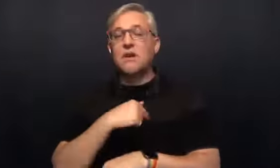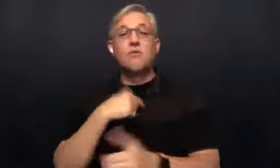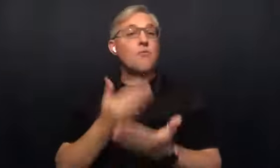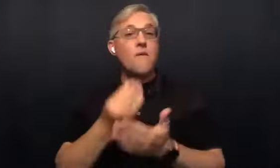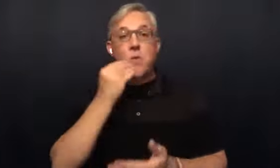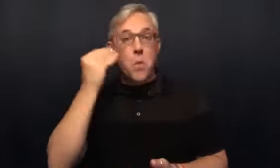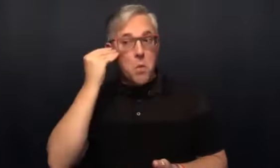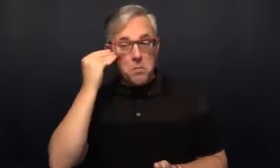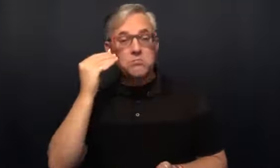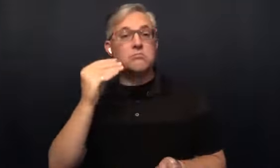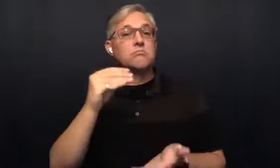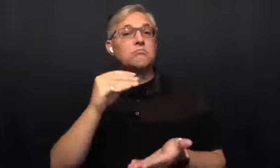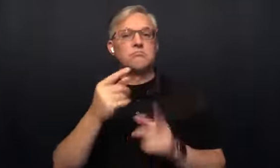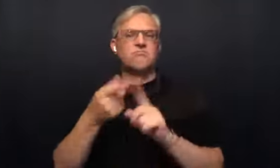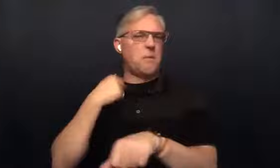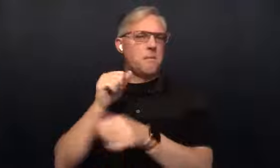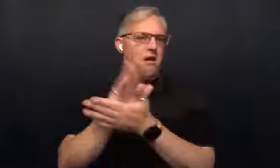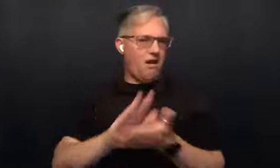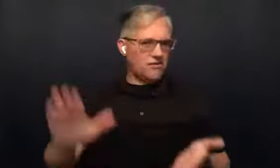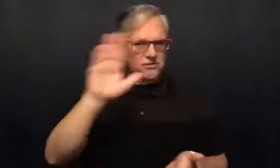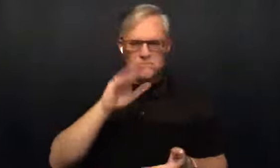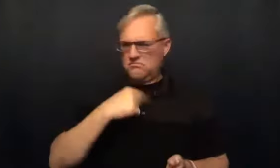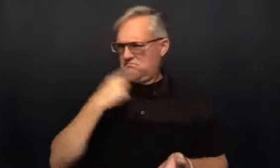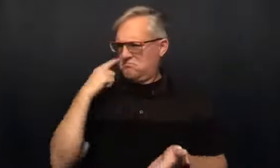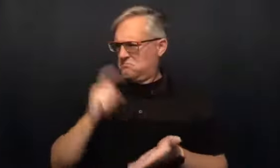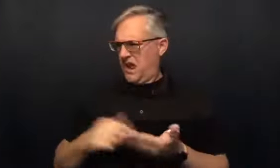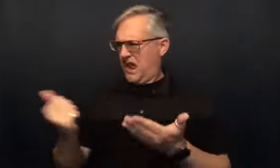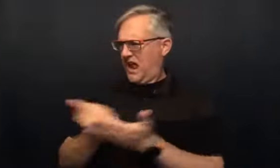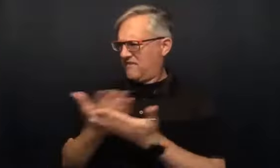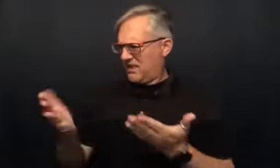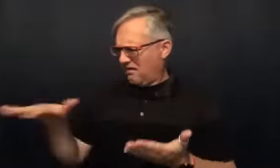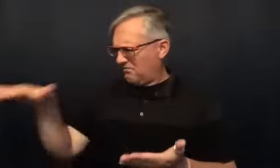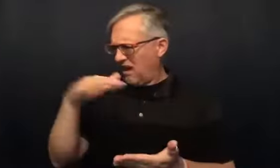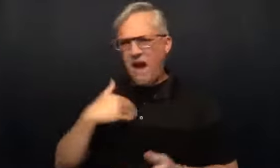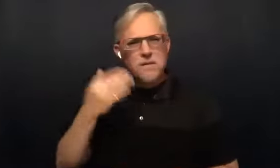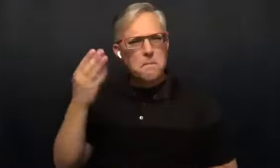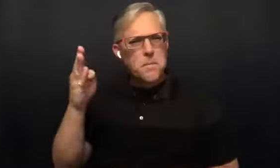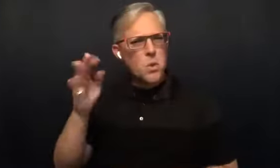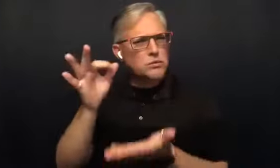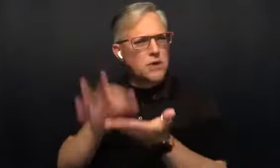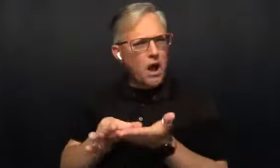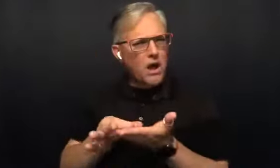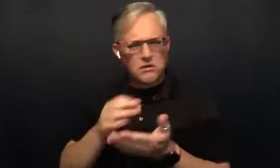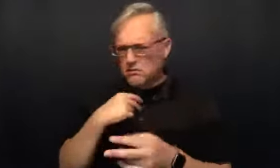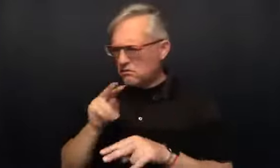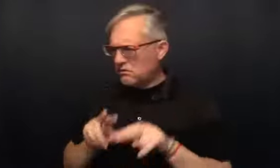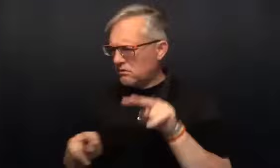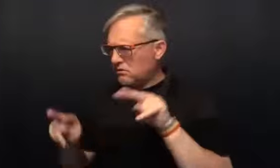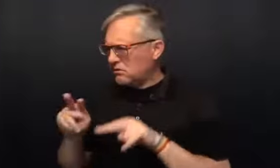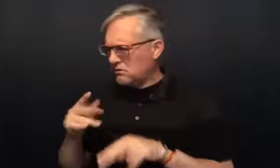not everything, but about 90% of things. And I look around and I said, what is this? What's happening? What is this? Because what happens to me